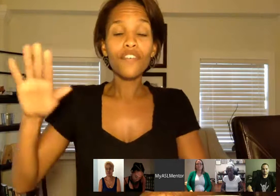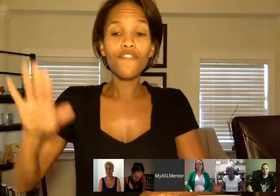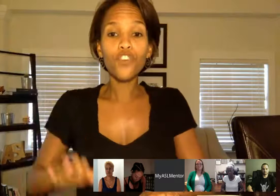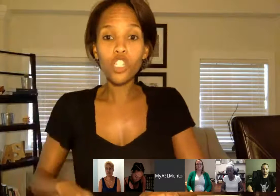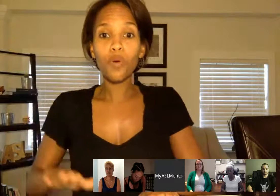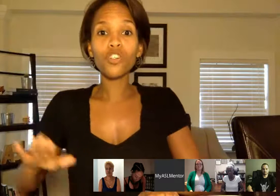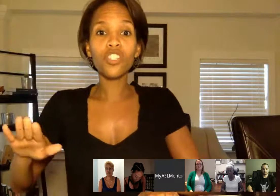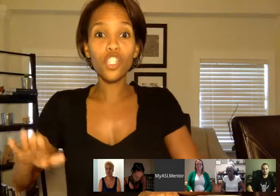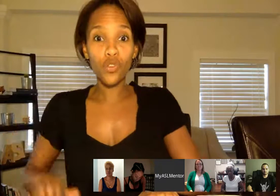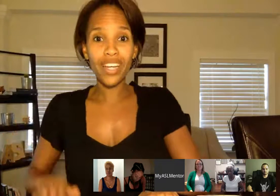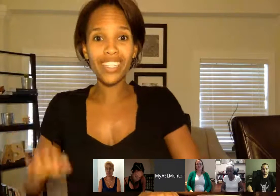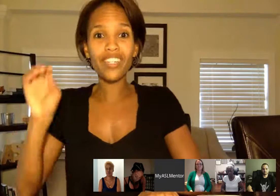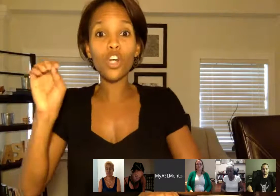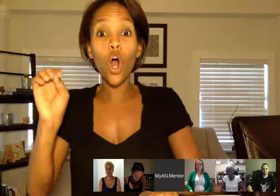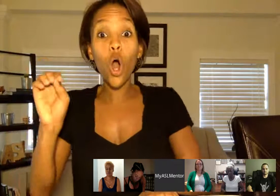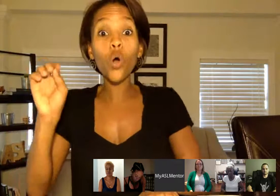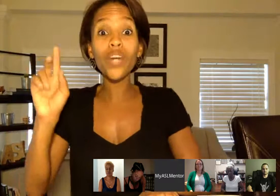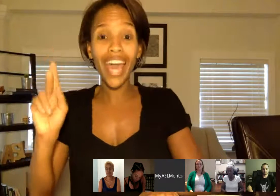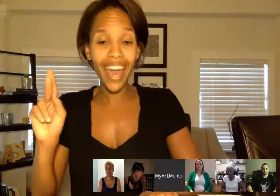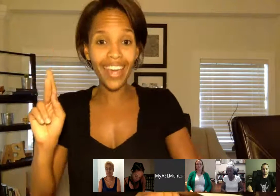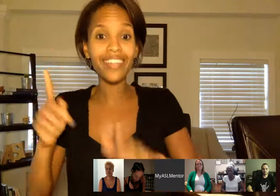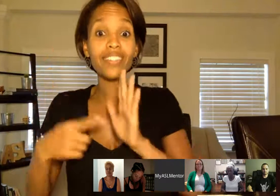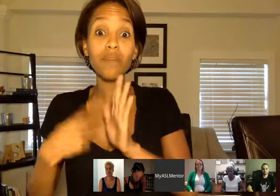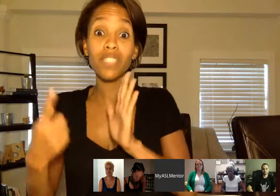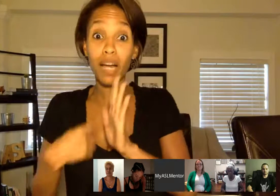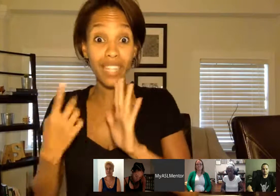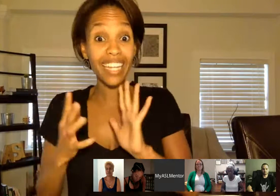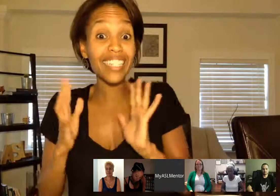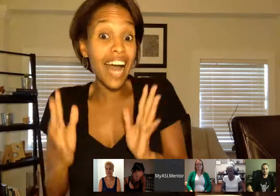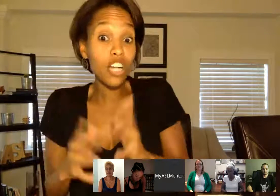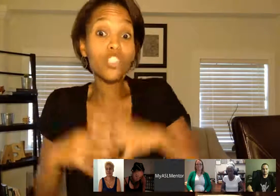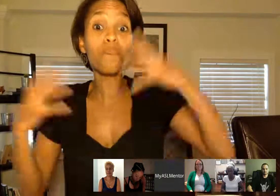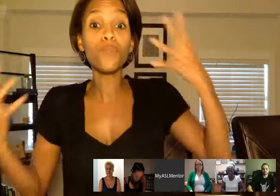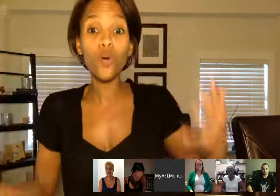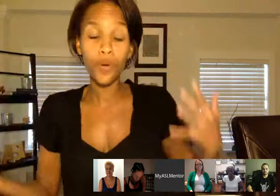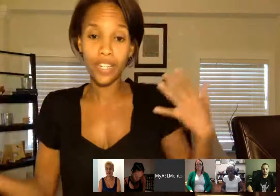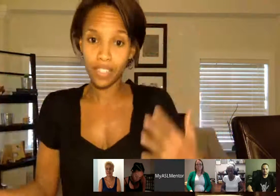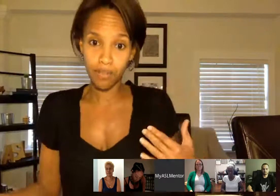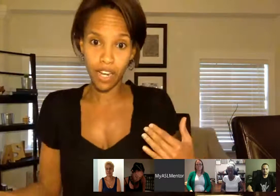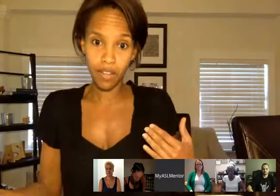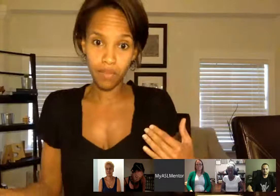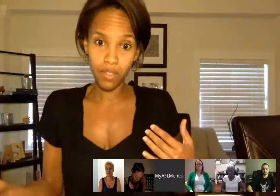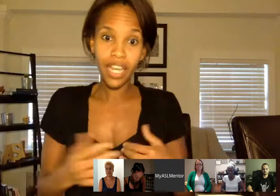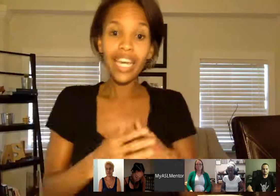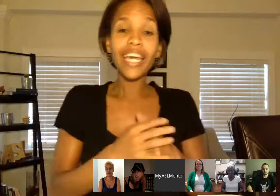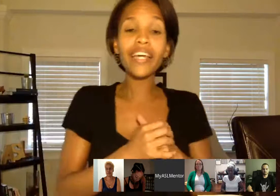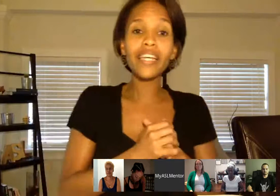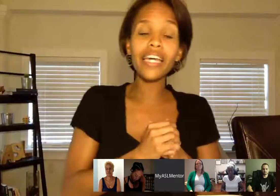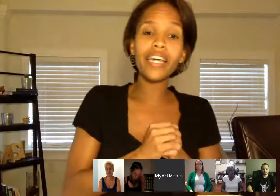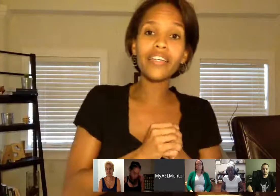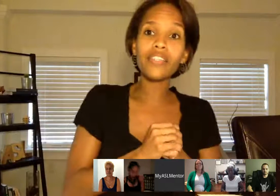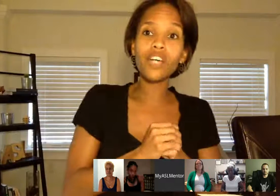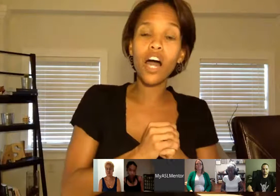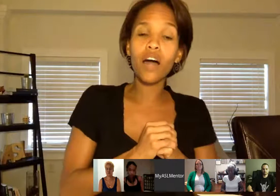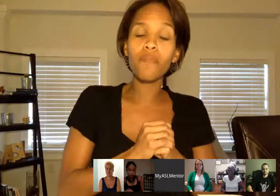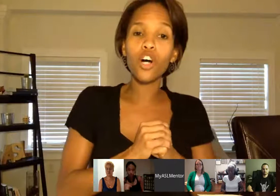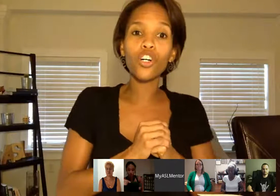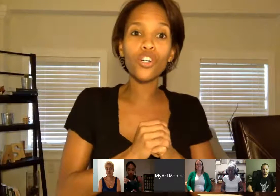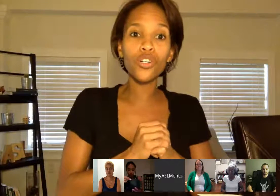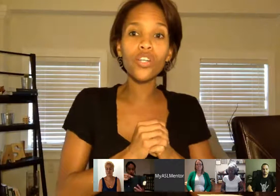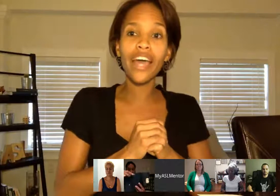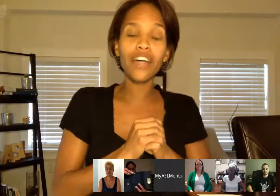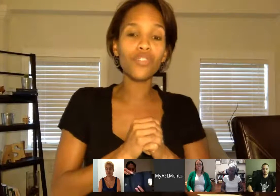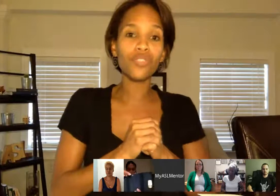using first-person address is okay sometimes and is actually appropriate sometimes. It is